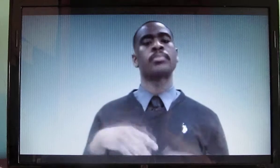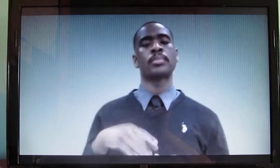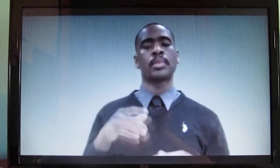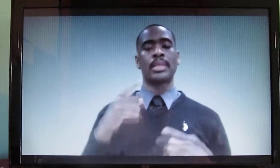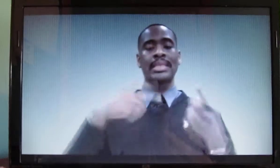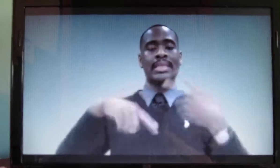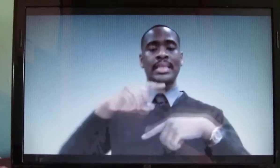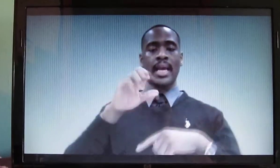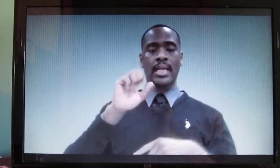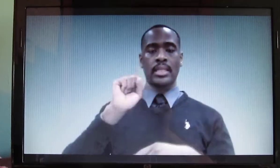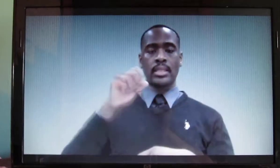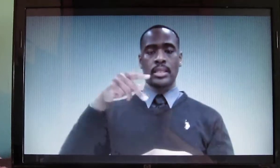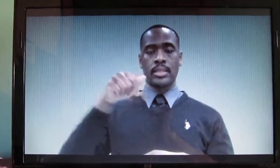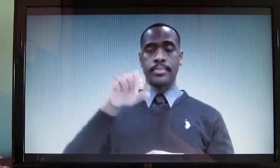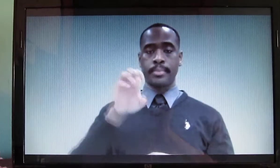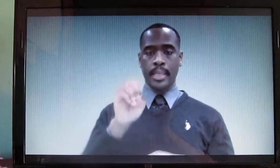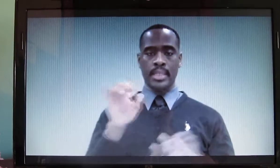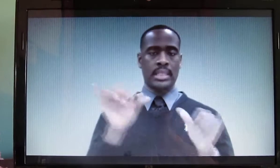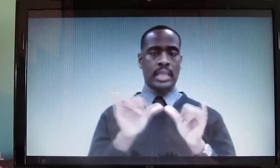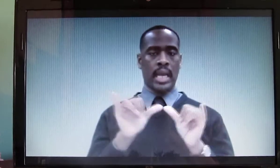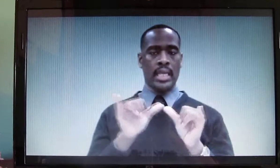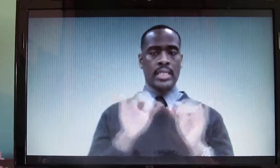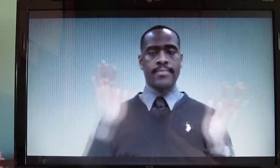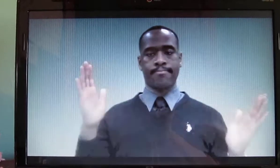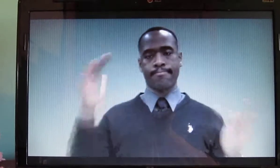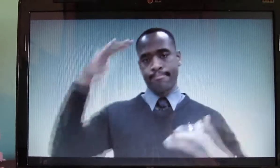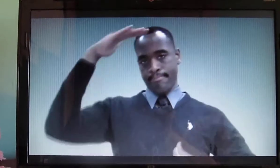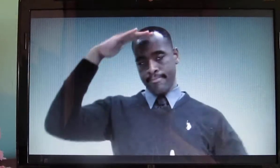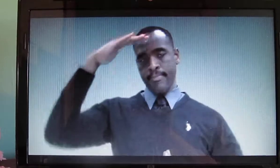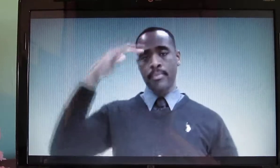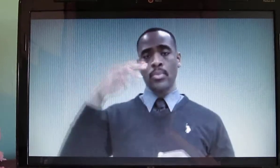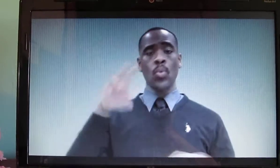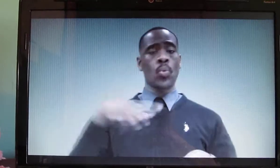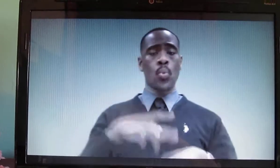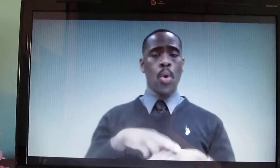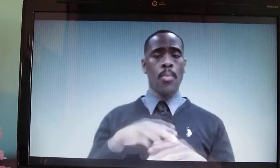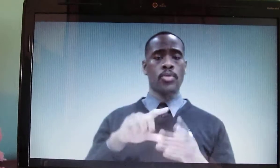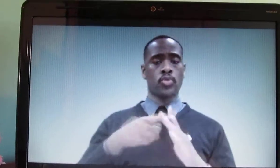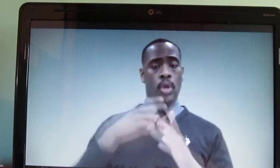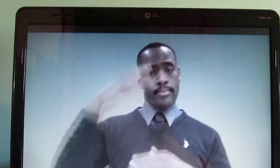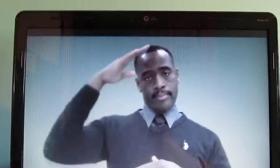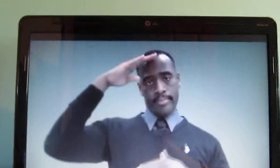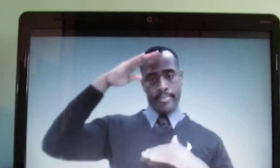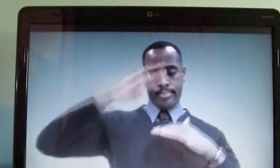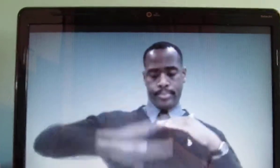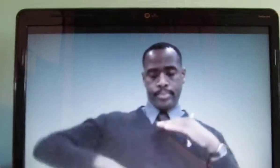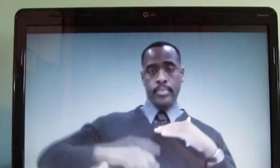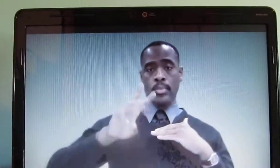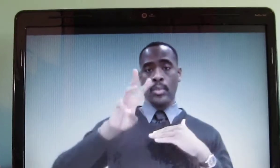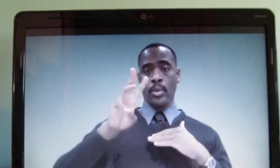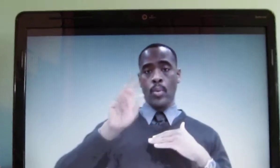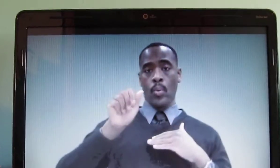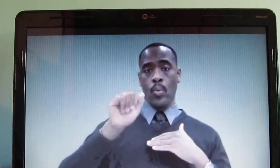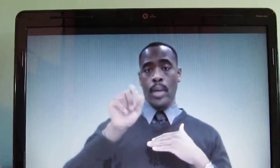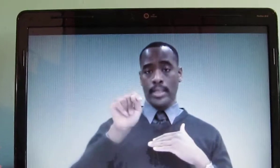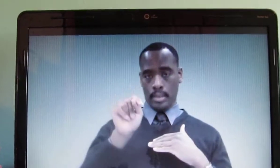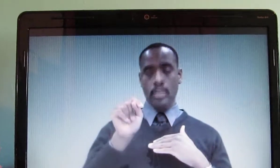Next, we focused on space, like from the forehead down to the